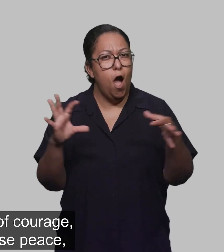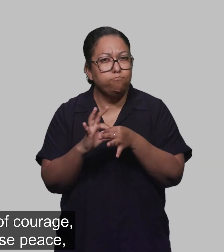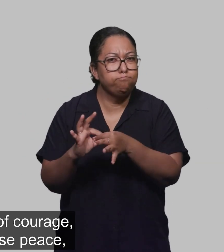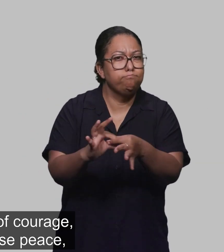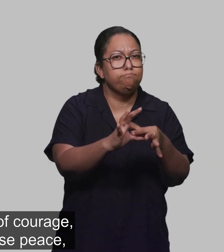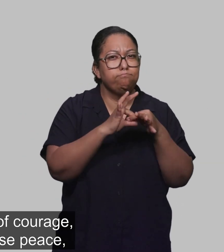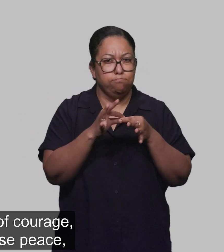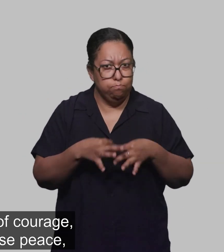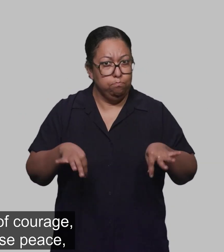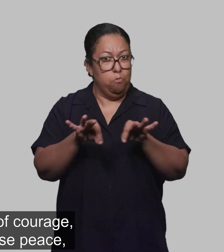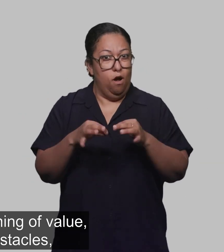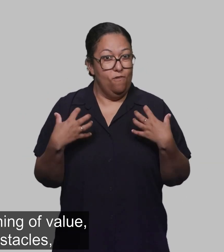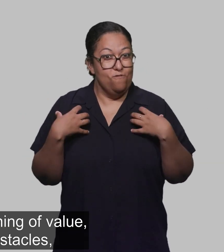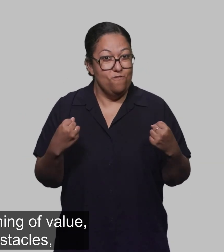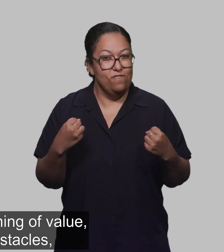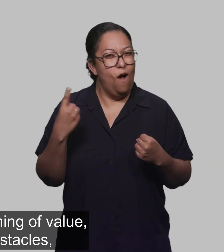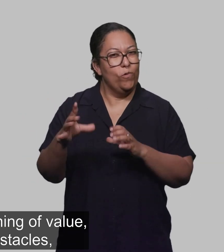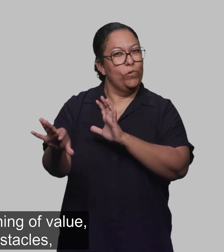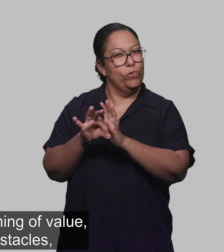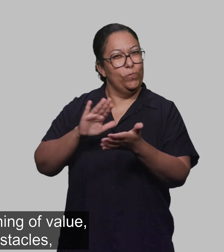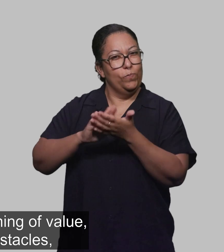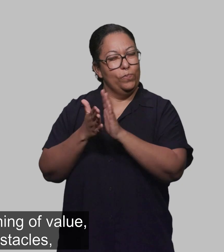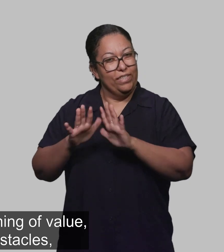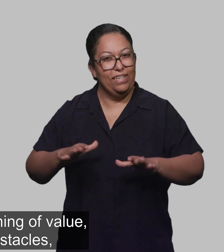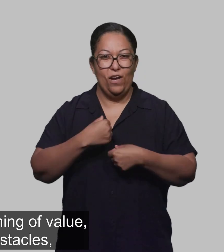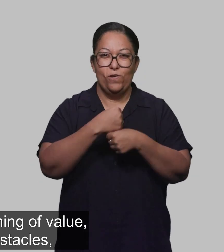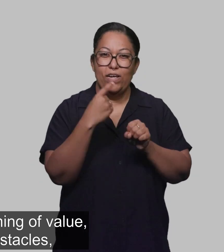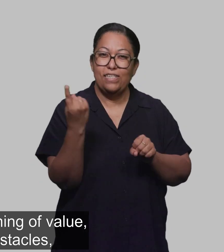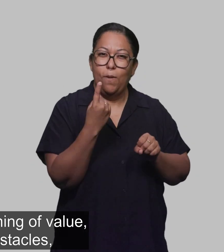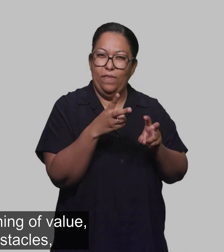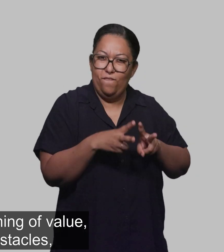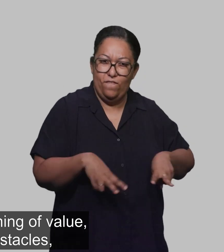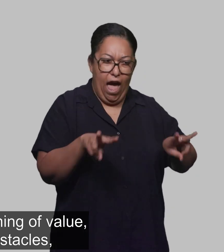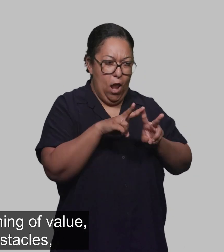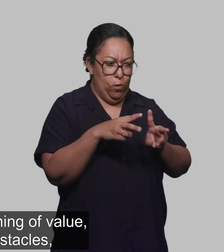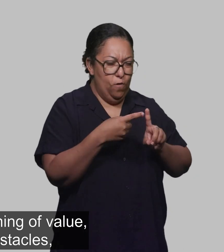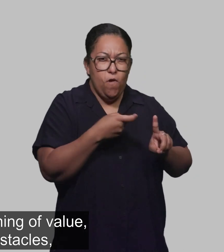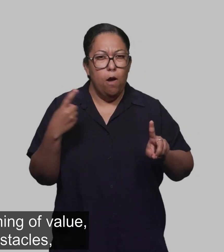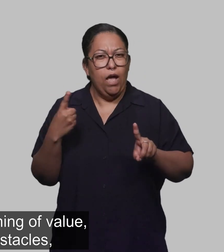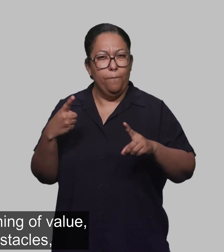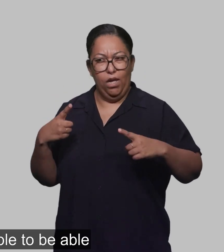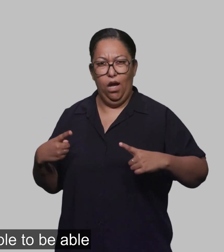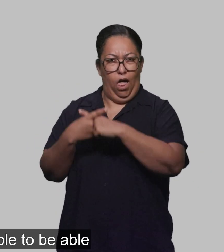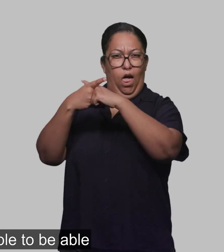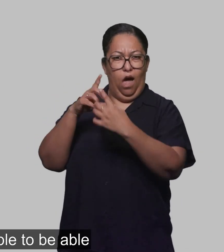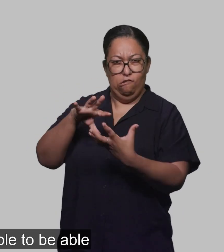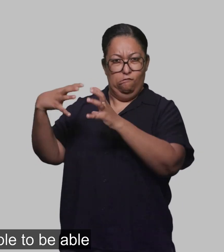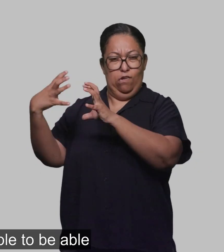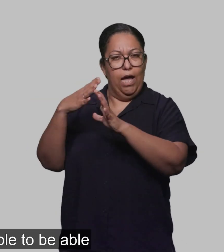importance of courage to always choose peace and create something of value, even from obstacles,